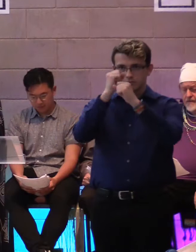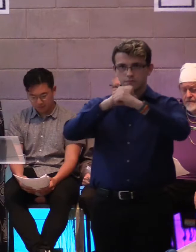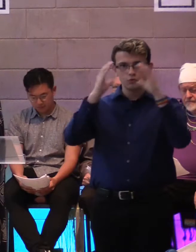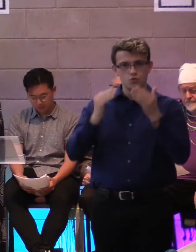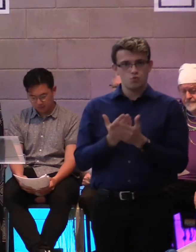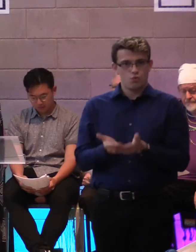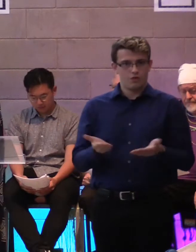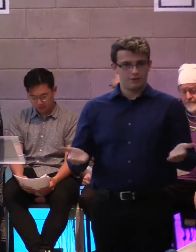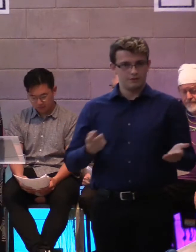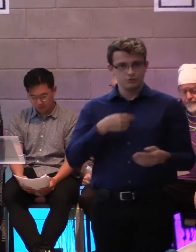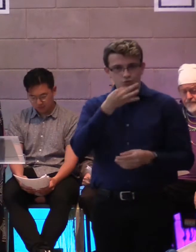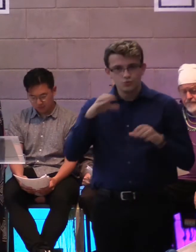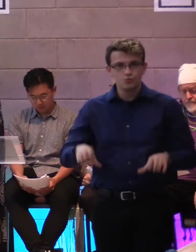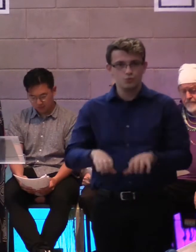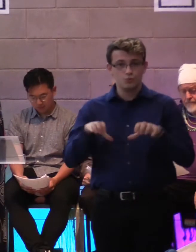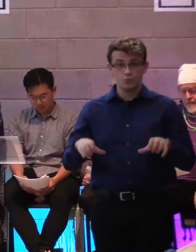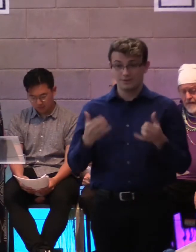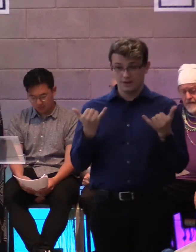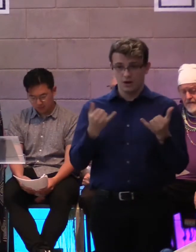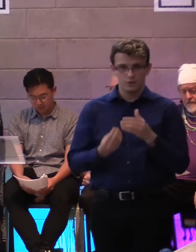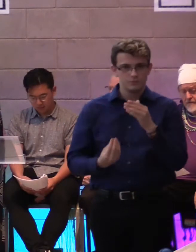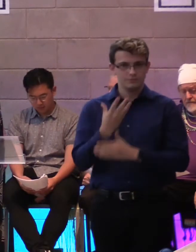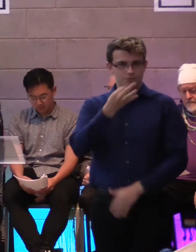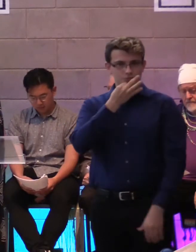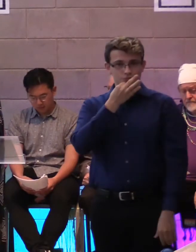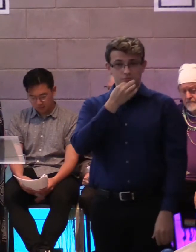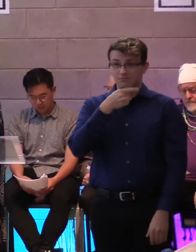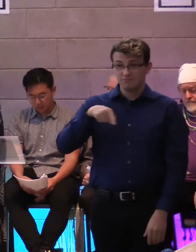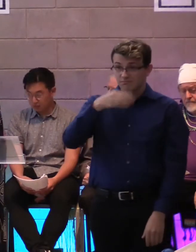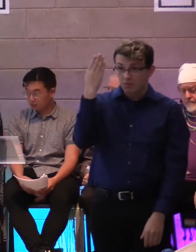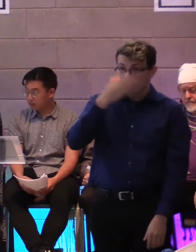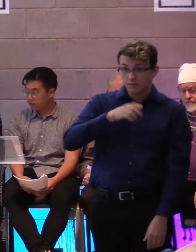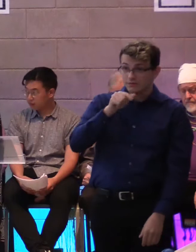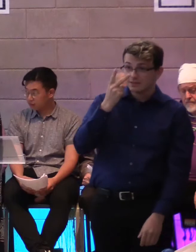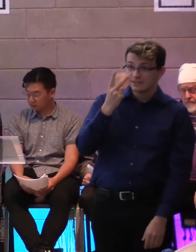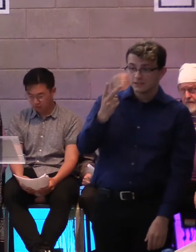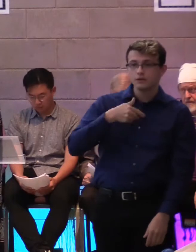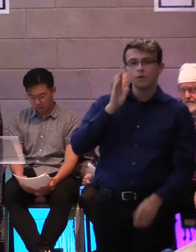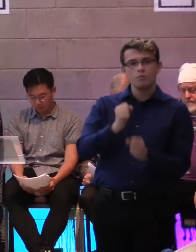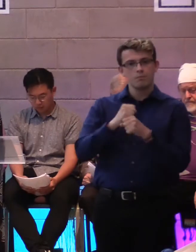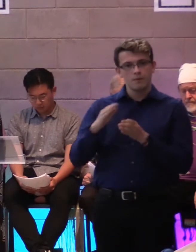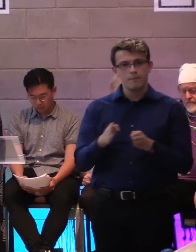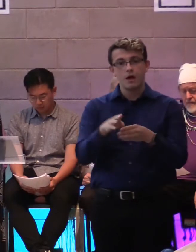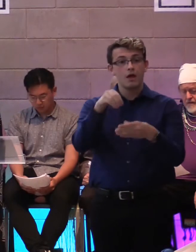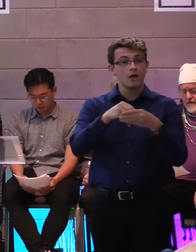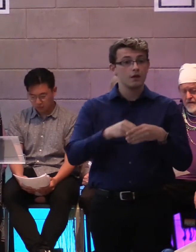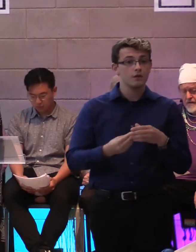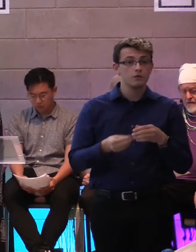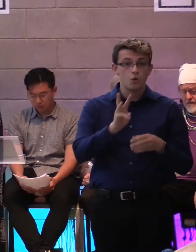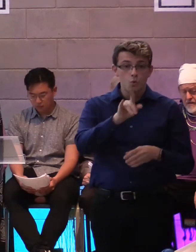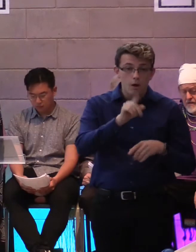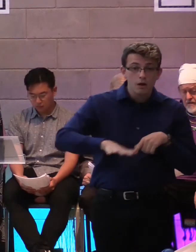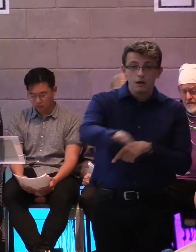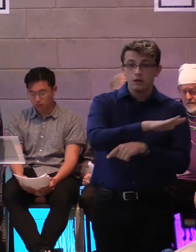it springs forth. Do you not perceive it? I will make a way in the wilderness and the rivers in the desert. The